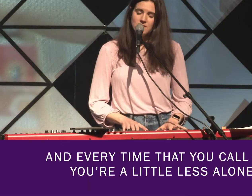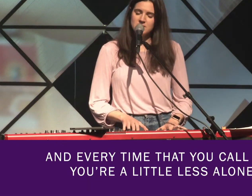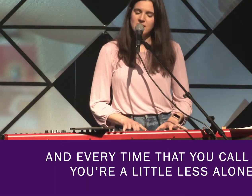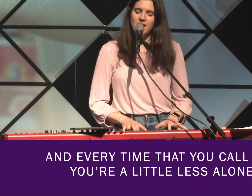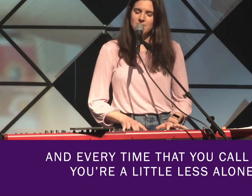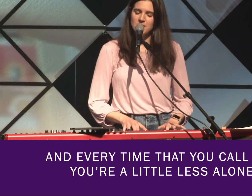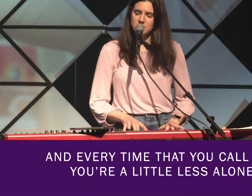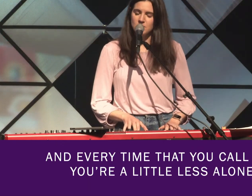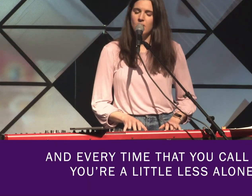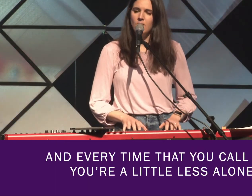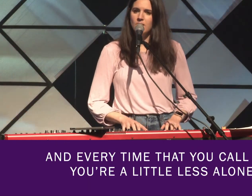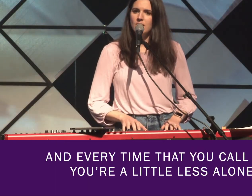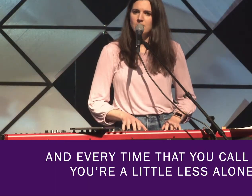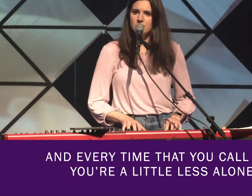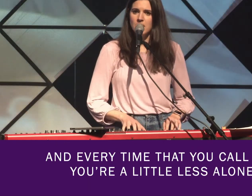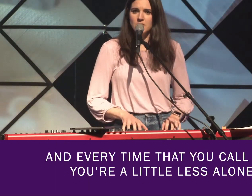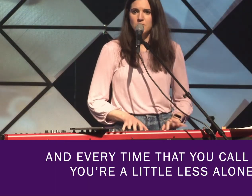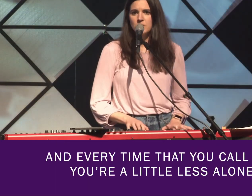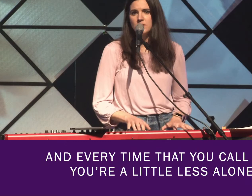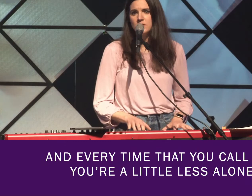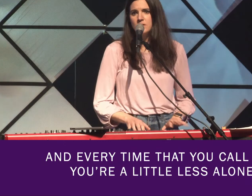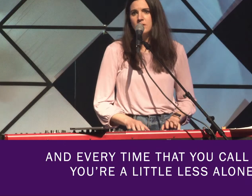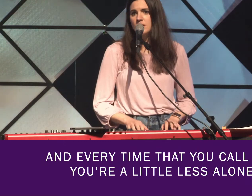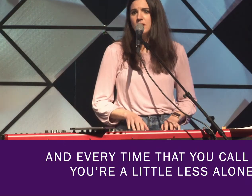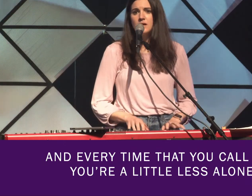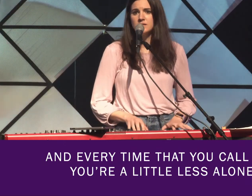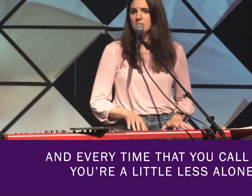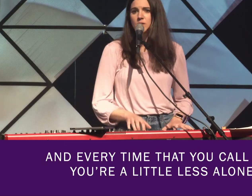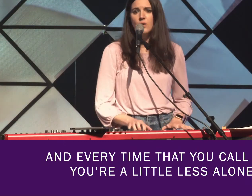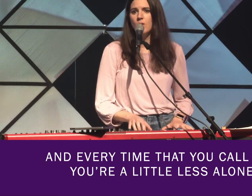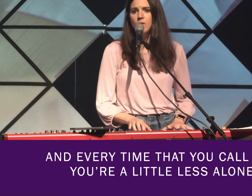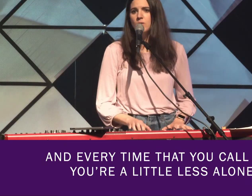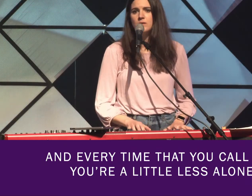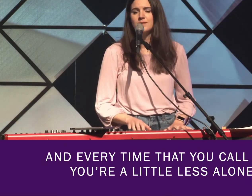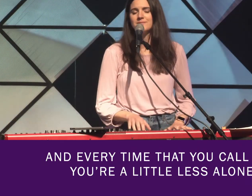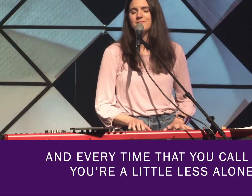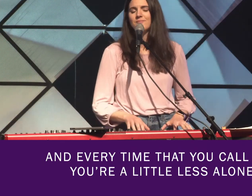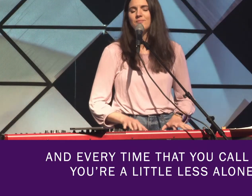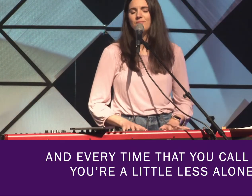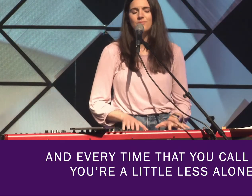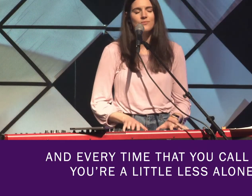And every time that you call out, you're a little less alone.